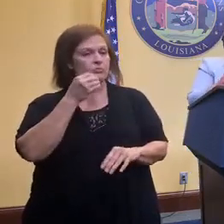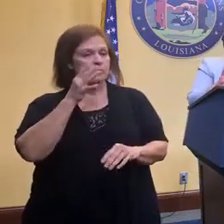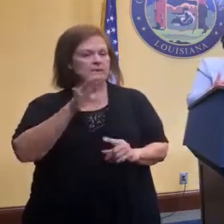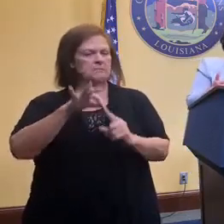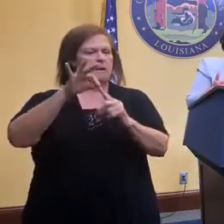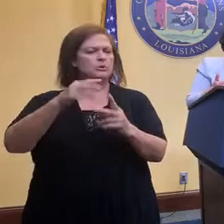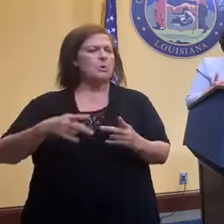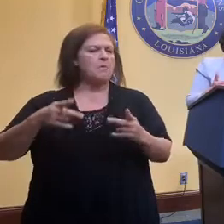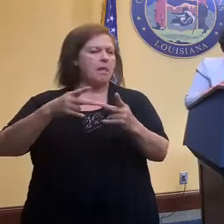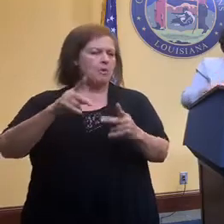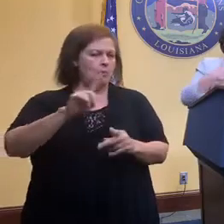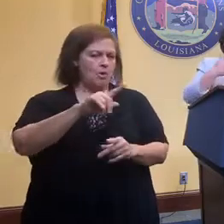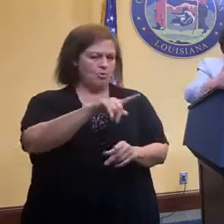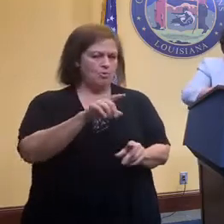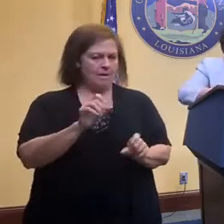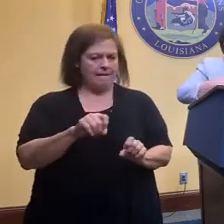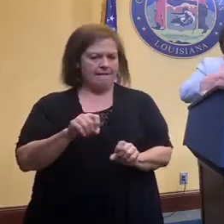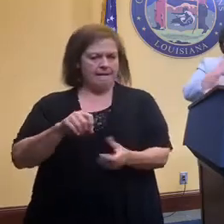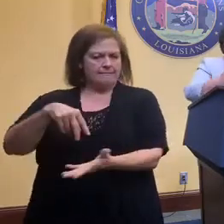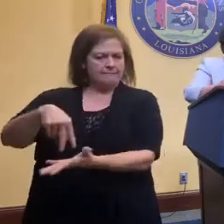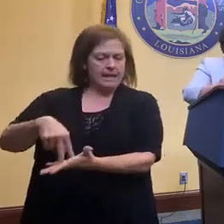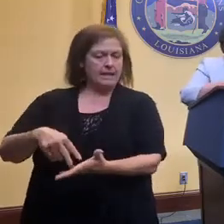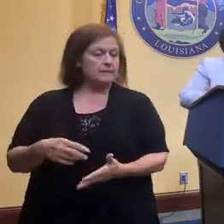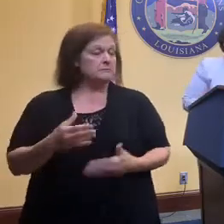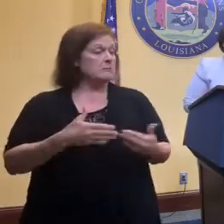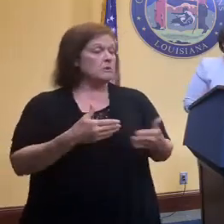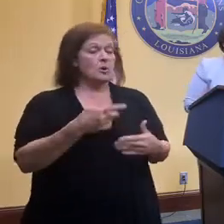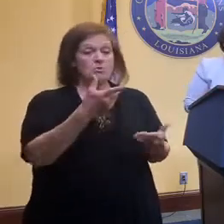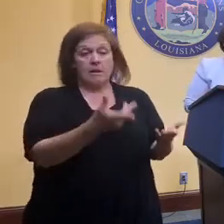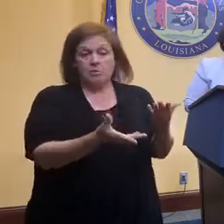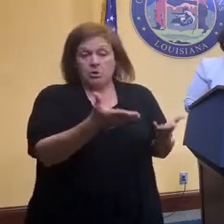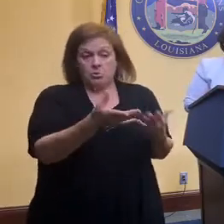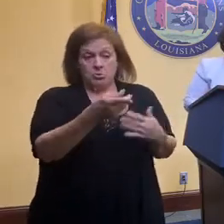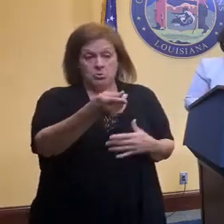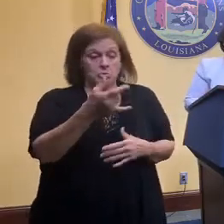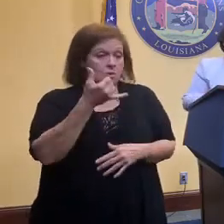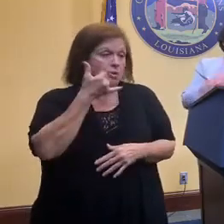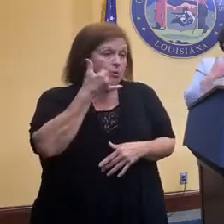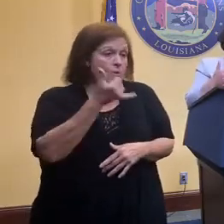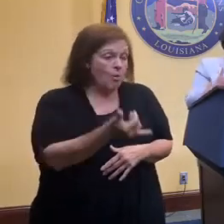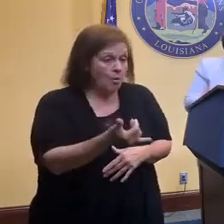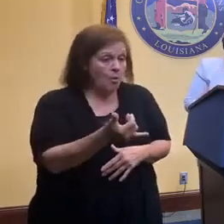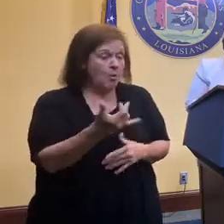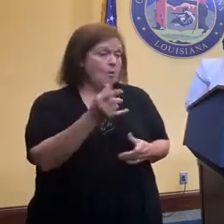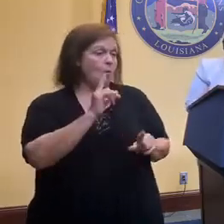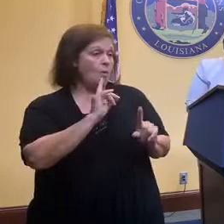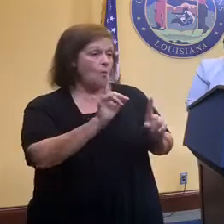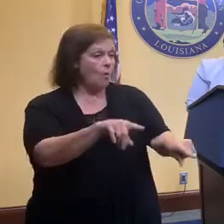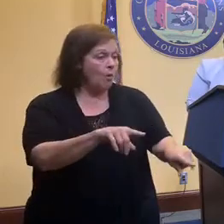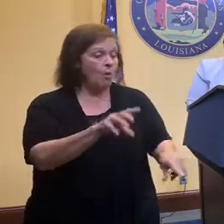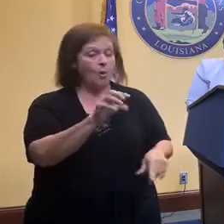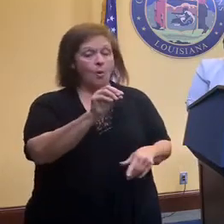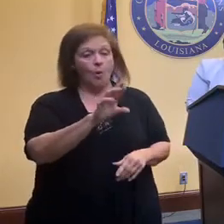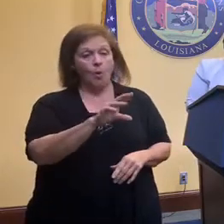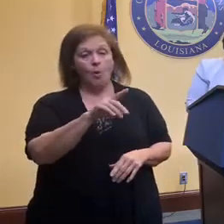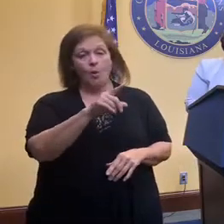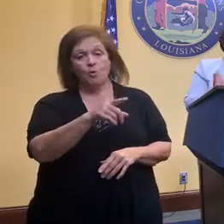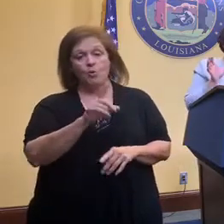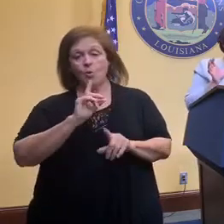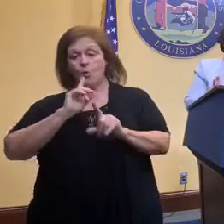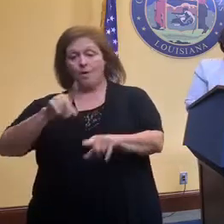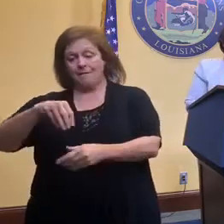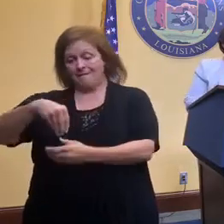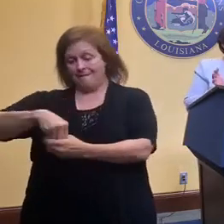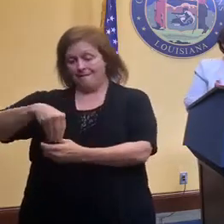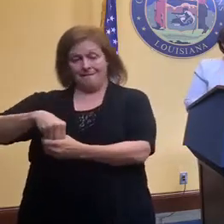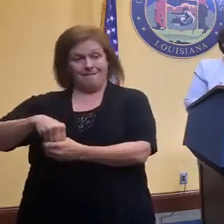That's whether it's you're calling in, making an order, or if you're ordering while you're inside the establishment. But